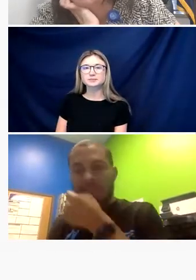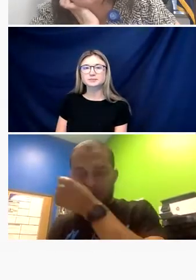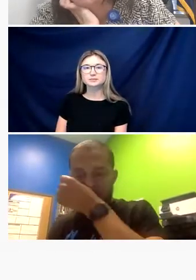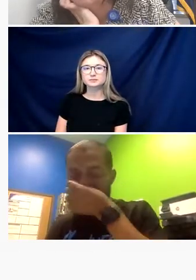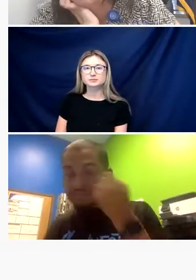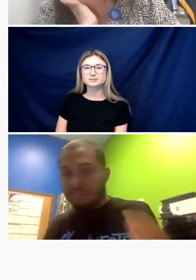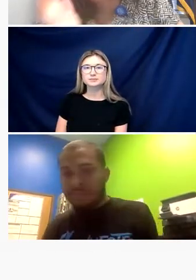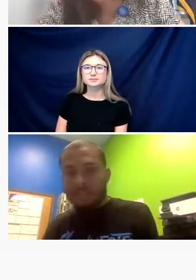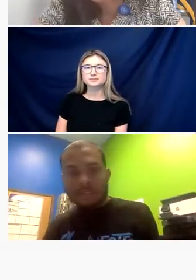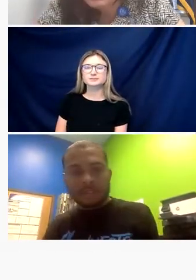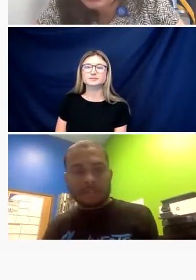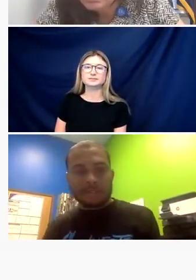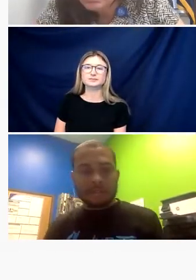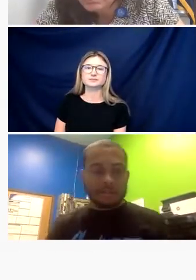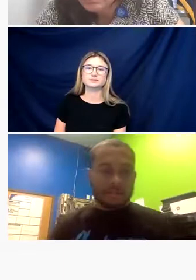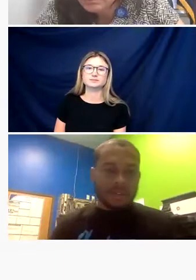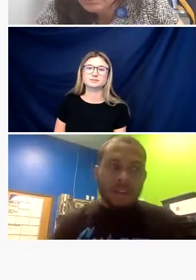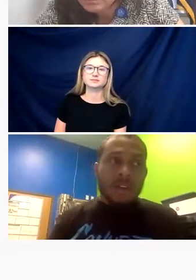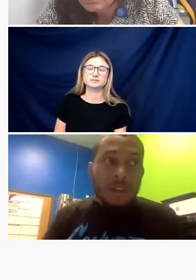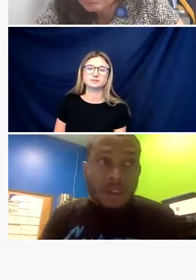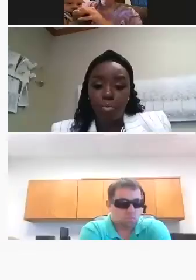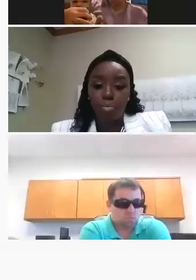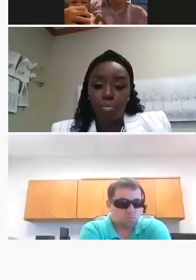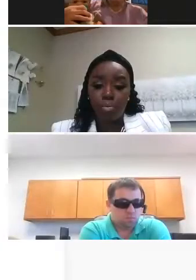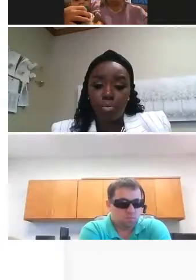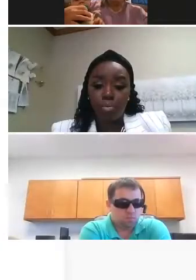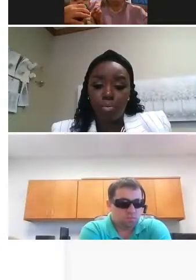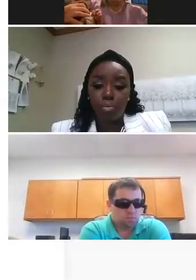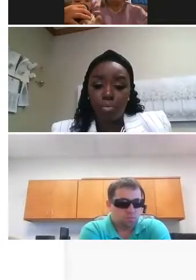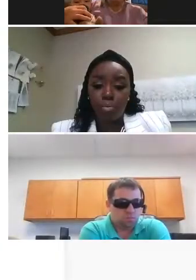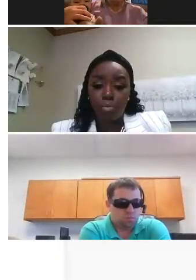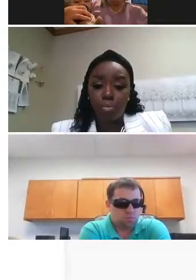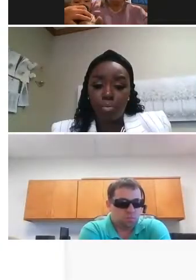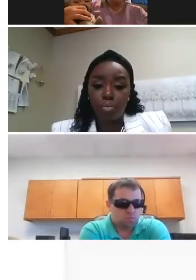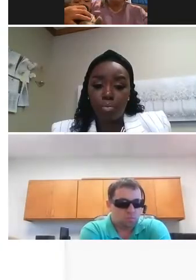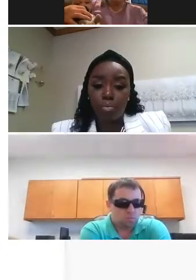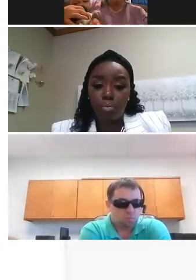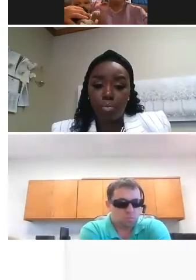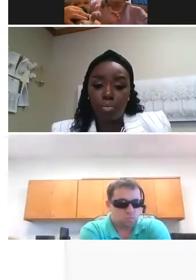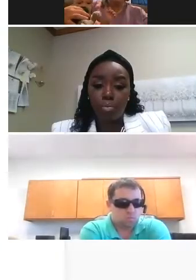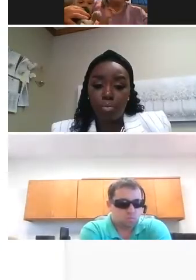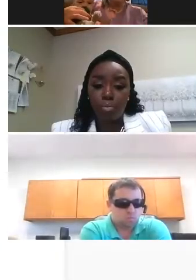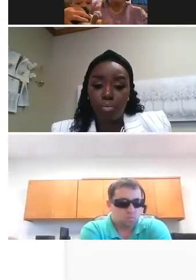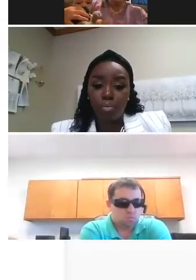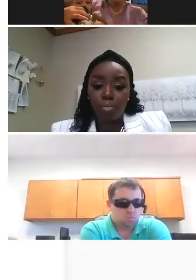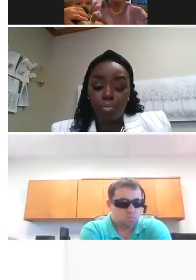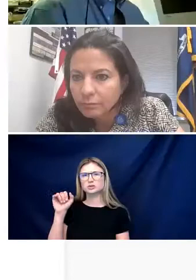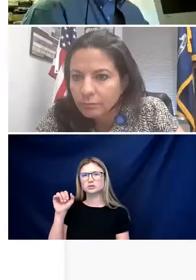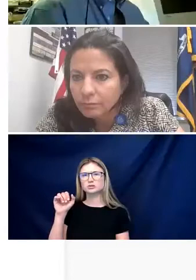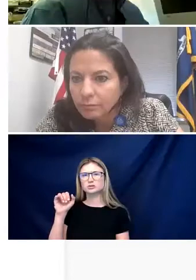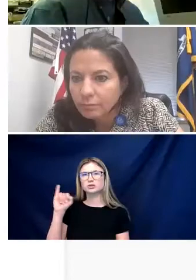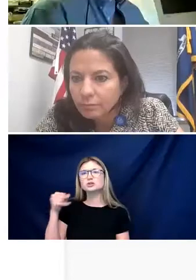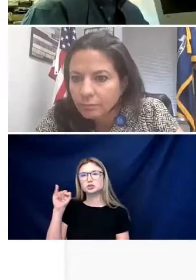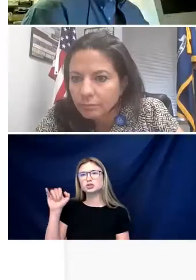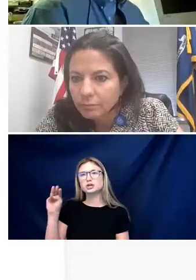Now, part of the transportation problem is that they're all local authorities, and trying to cross parish lines is